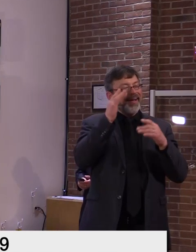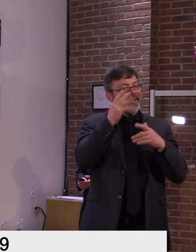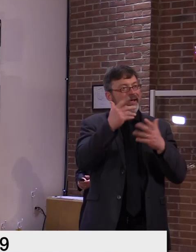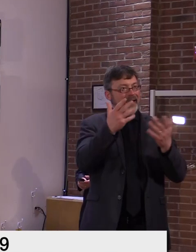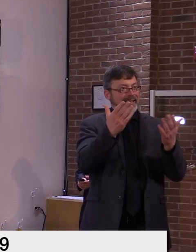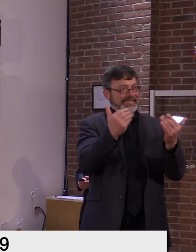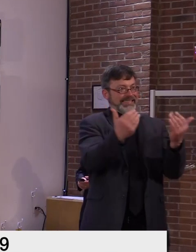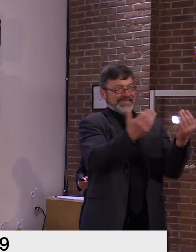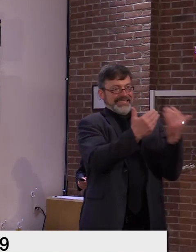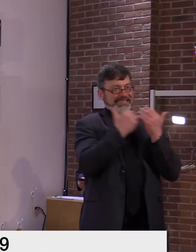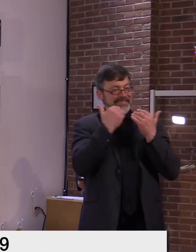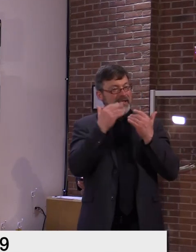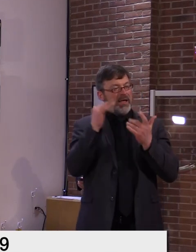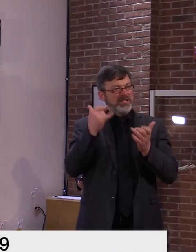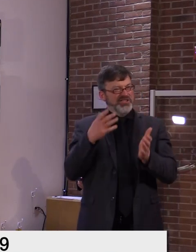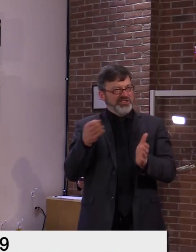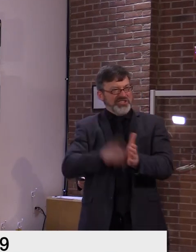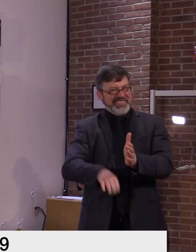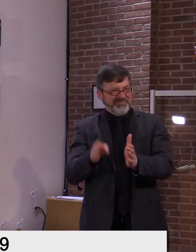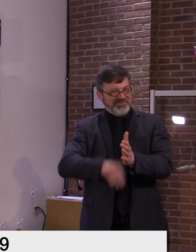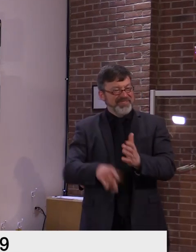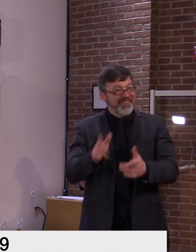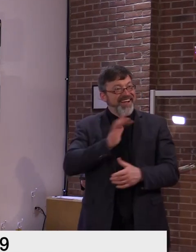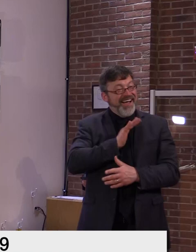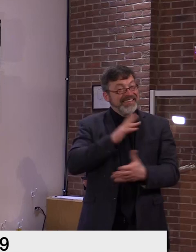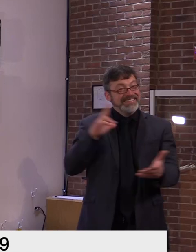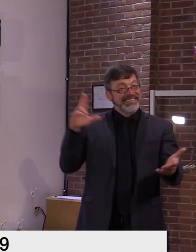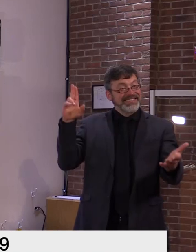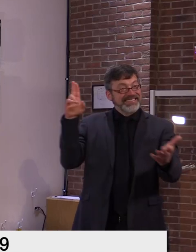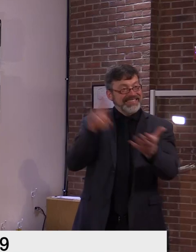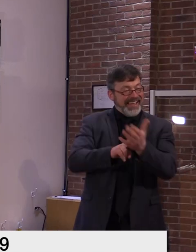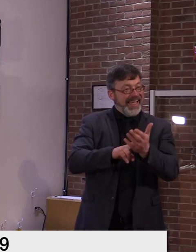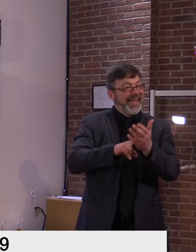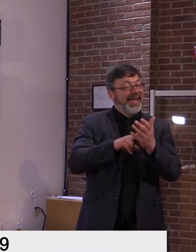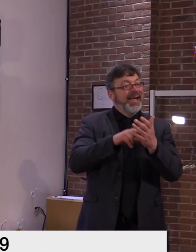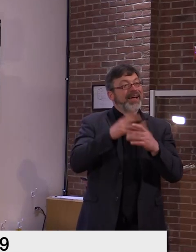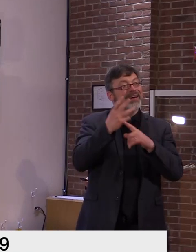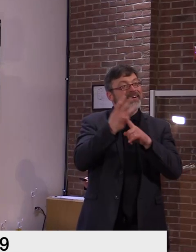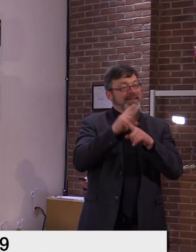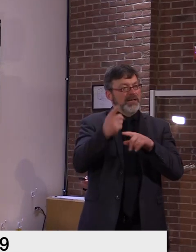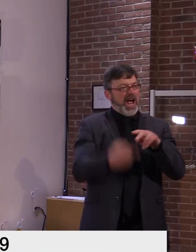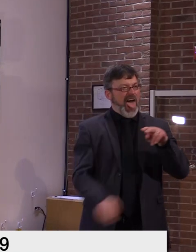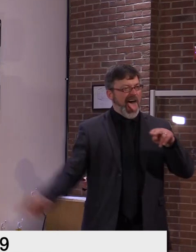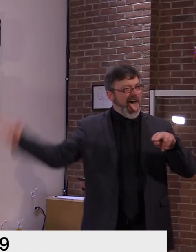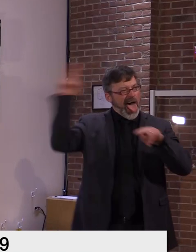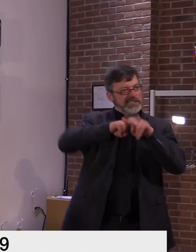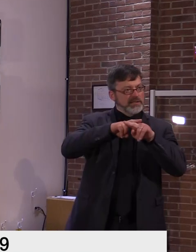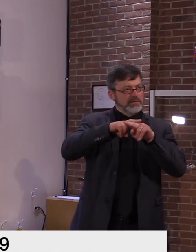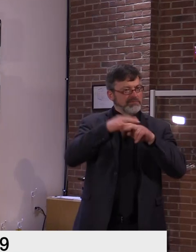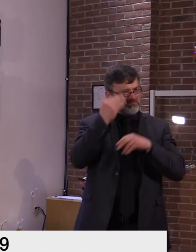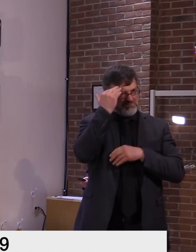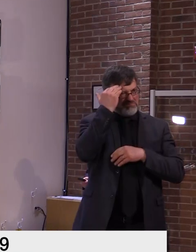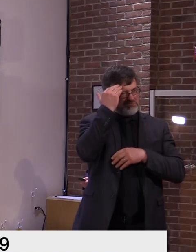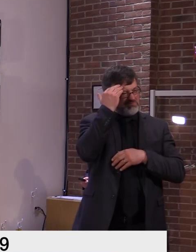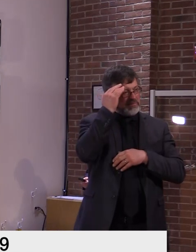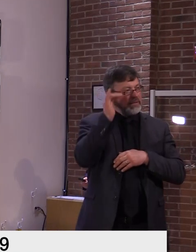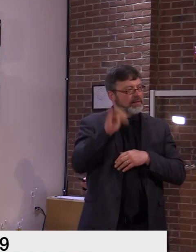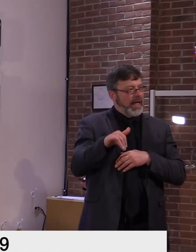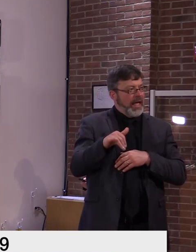this plan? You know, it's being addressed in a lot of the conversations. I know